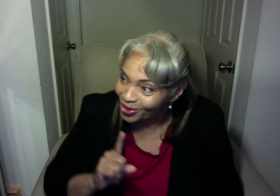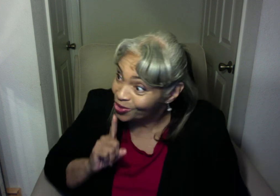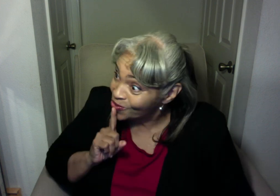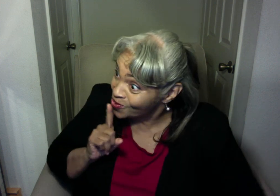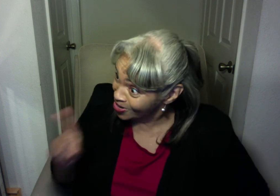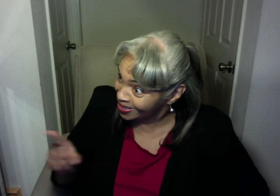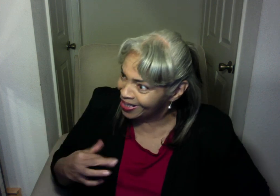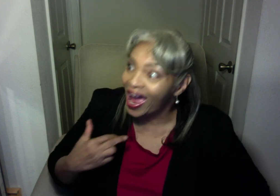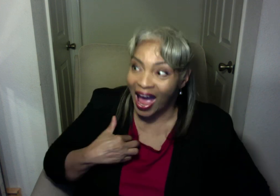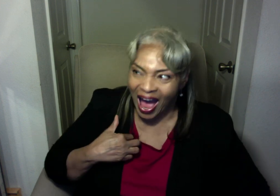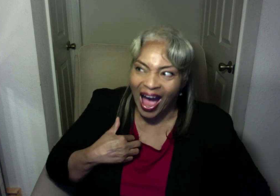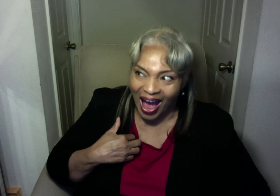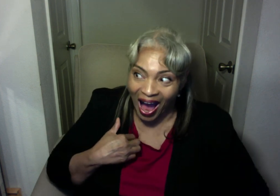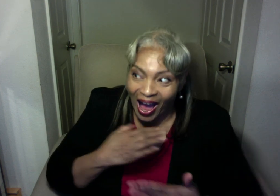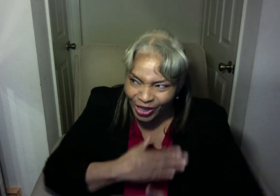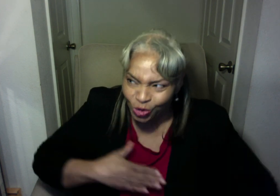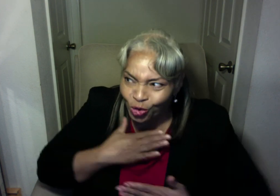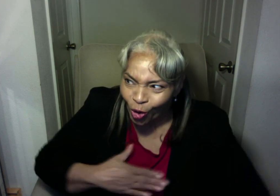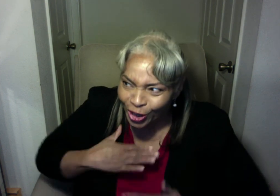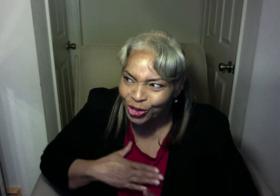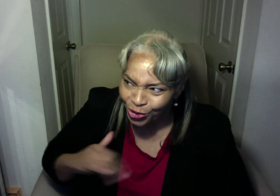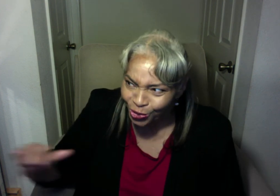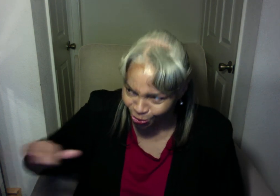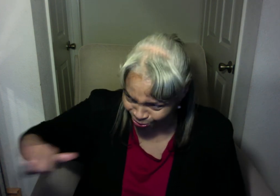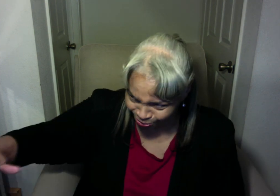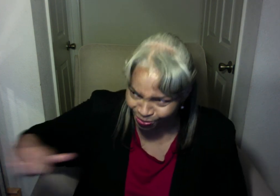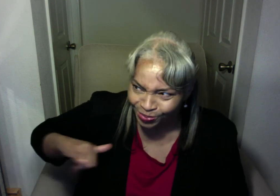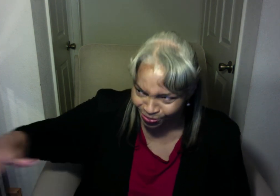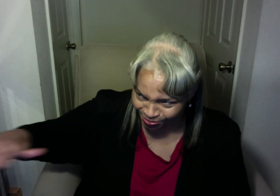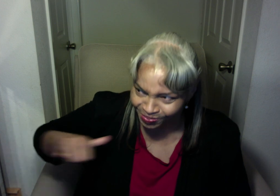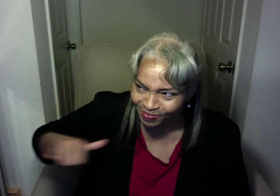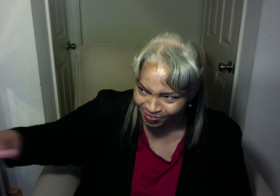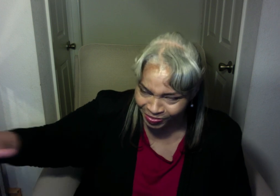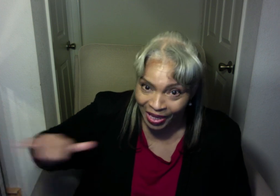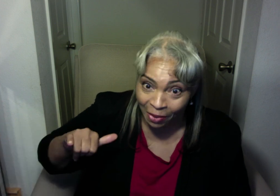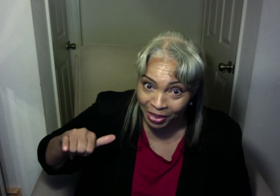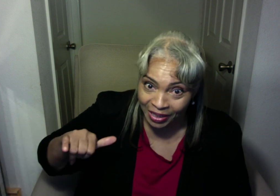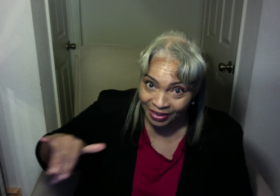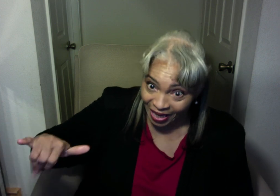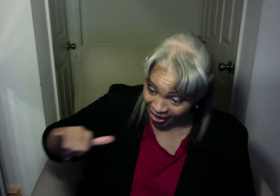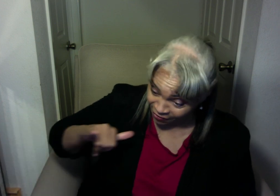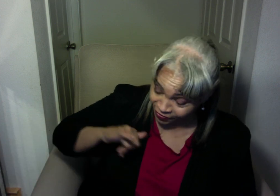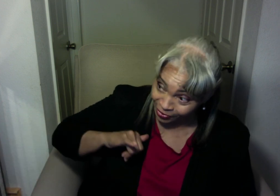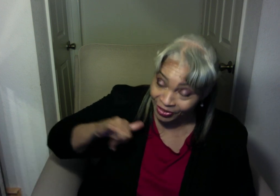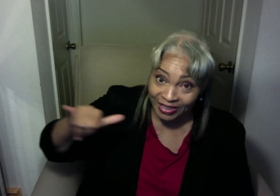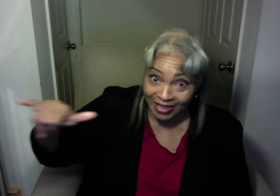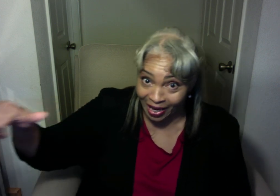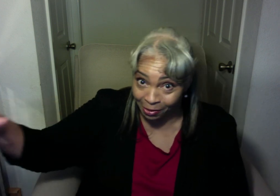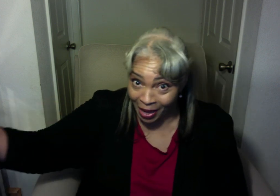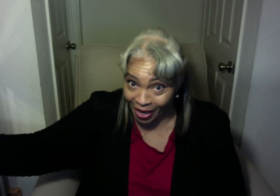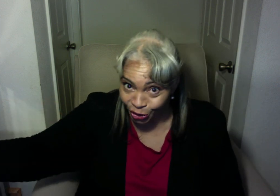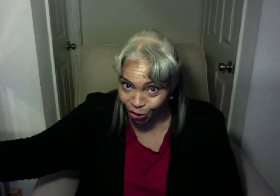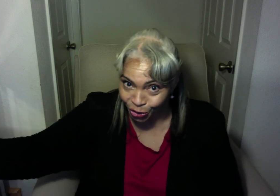Really. I enjoyed too. That means I feel the same as you.